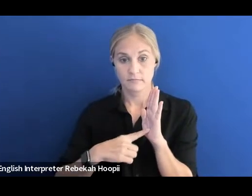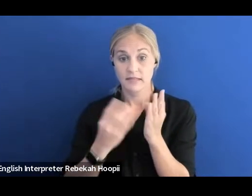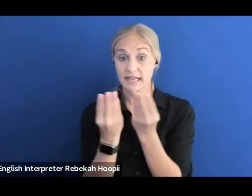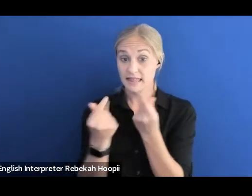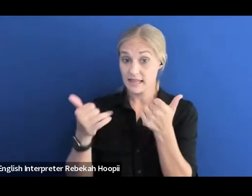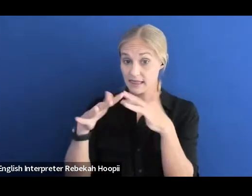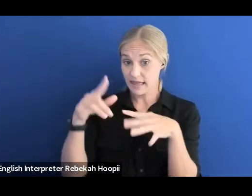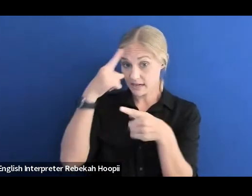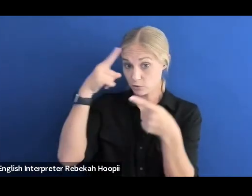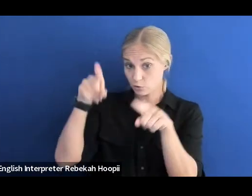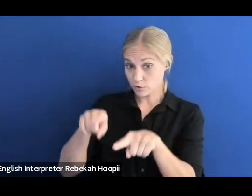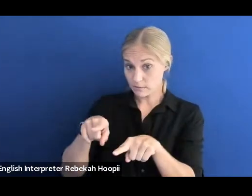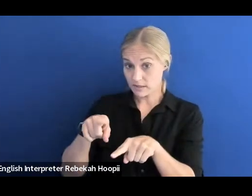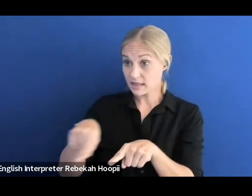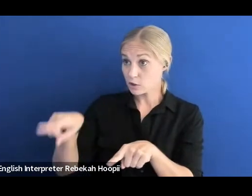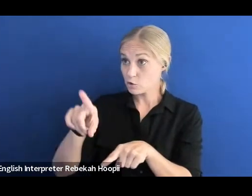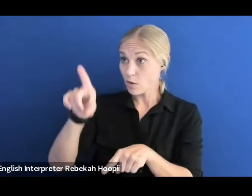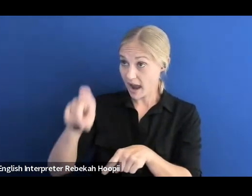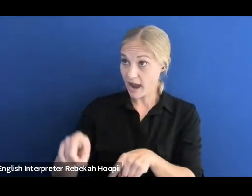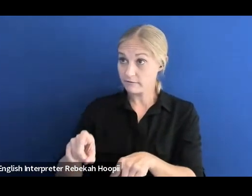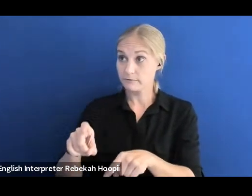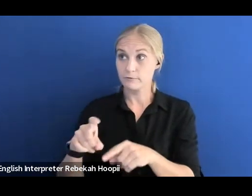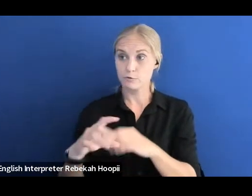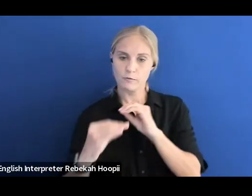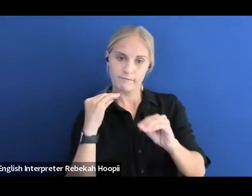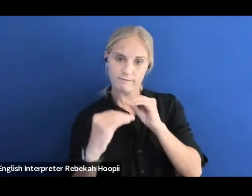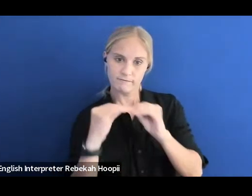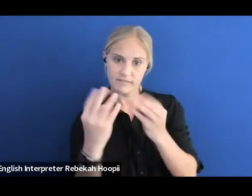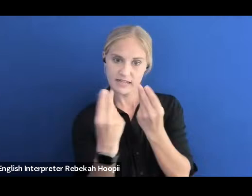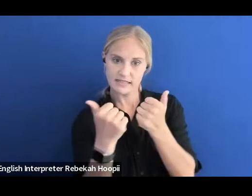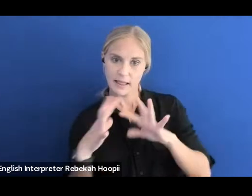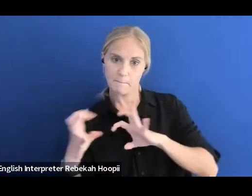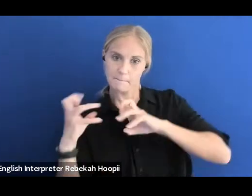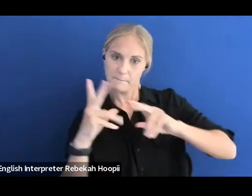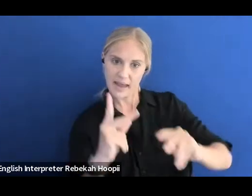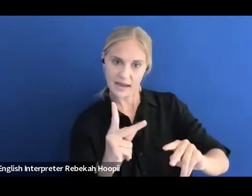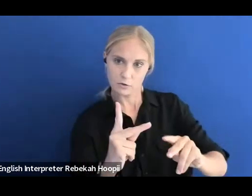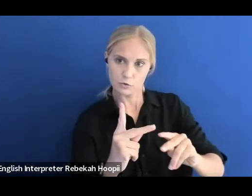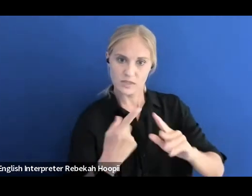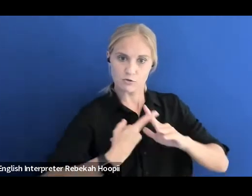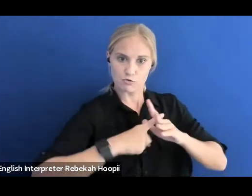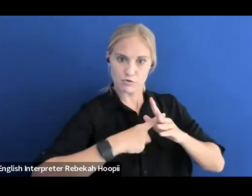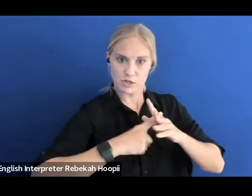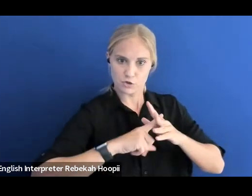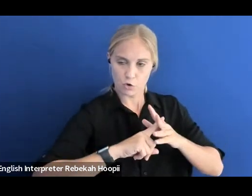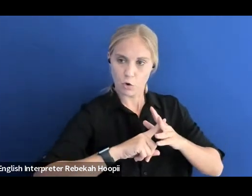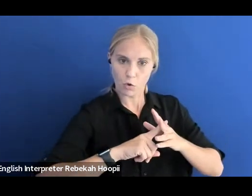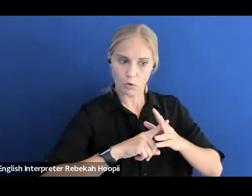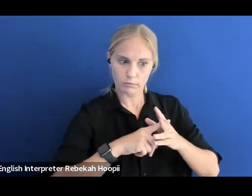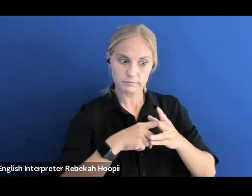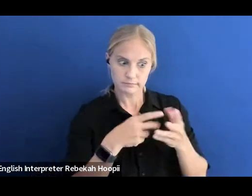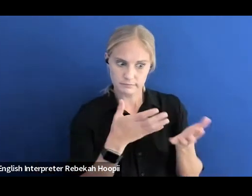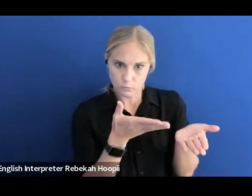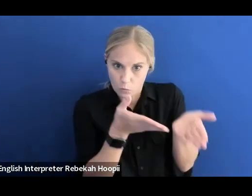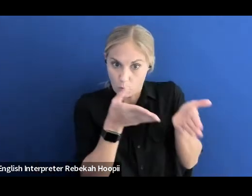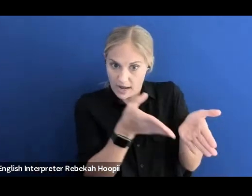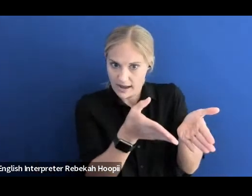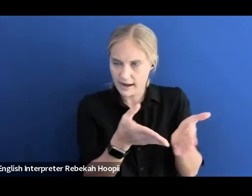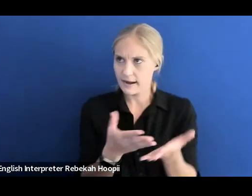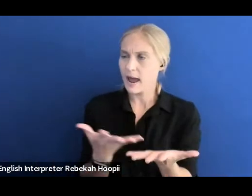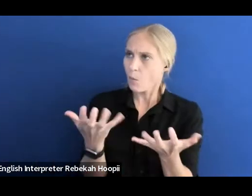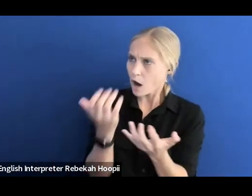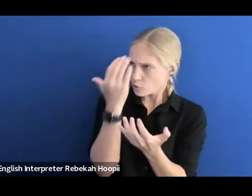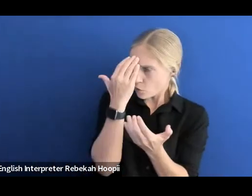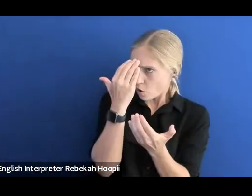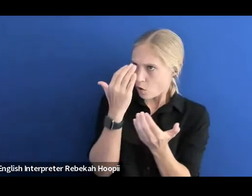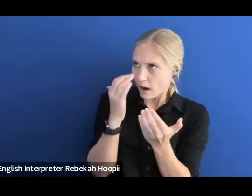agreement that you have to restore the land back to its original state. And I want to know how you guys intend to do that. And I know you